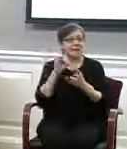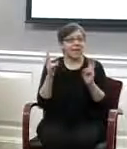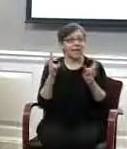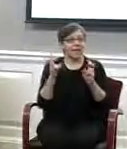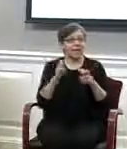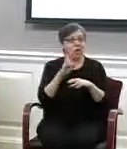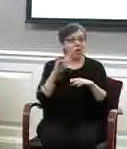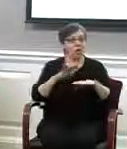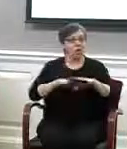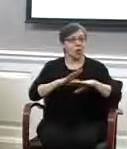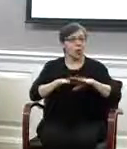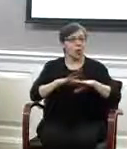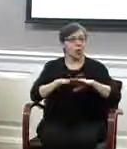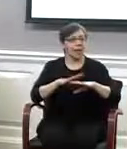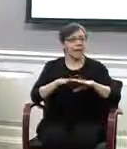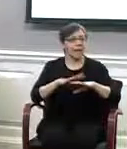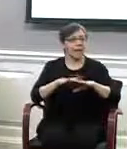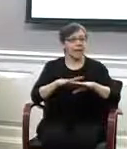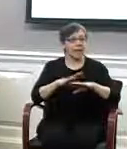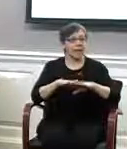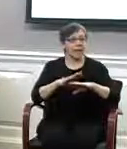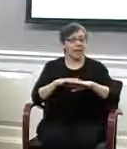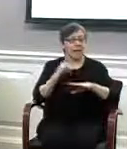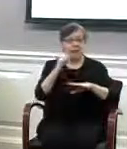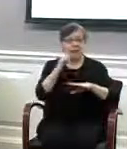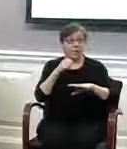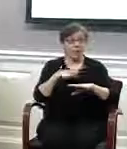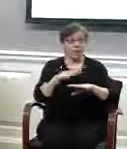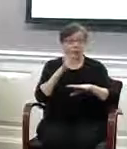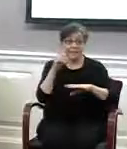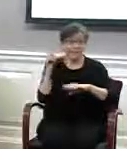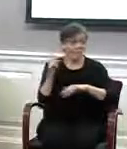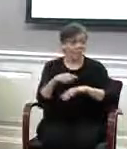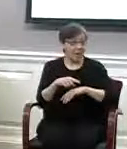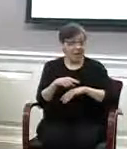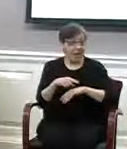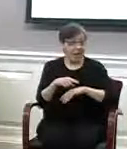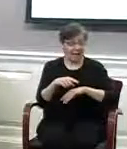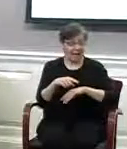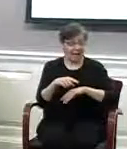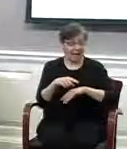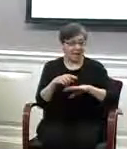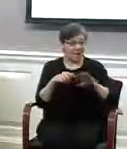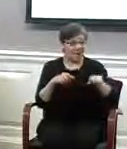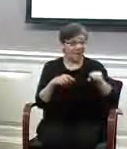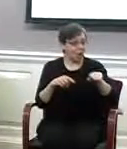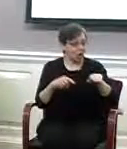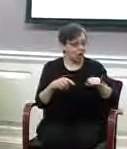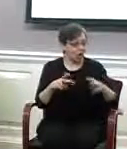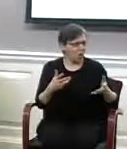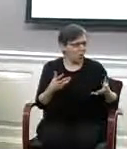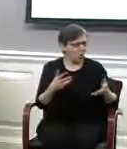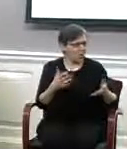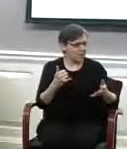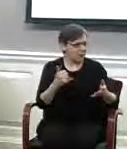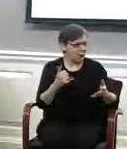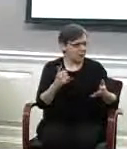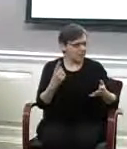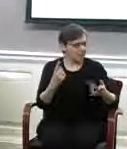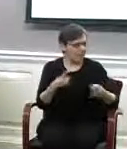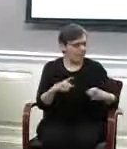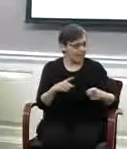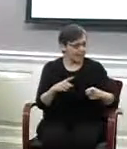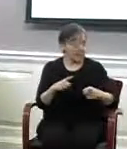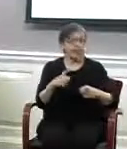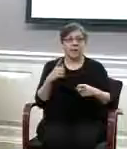when a woman comes in and she doesn't come back, for example, they check, they call, why, or did you come back? If there's something comes in the family,